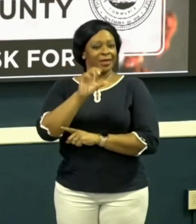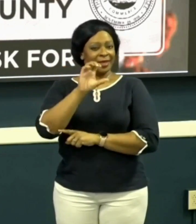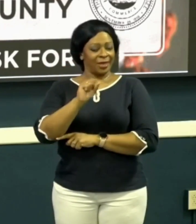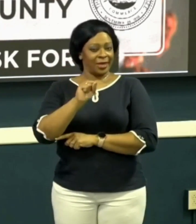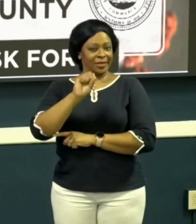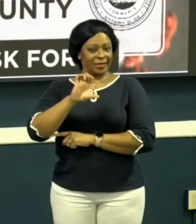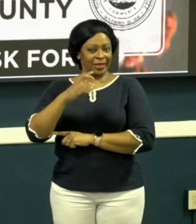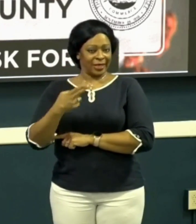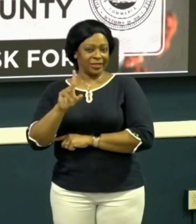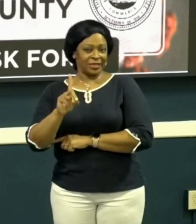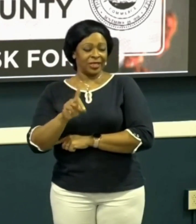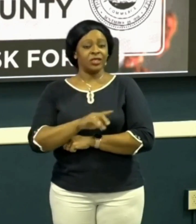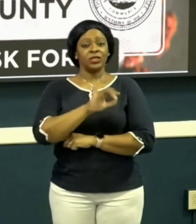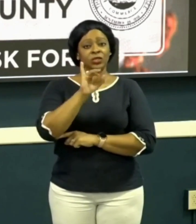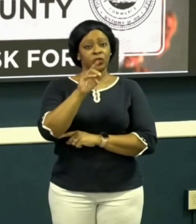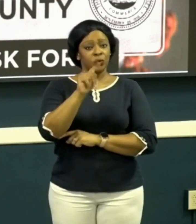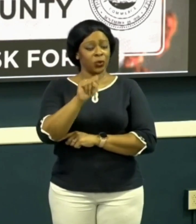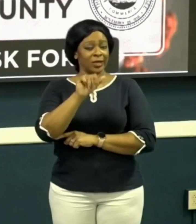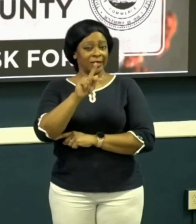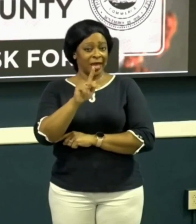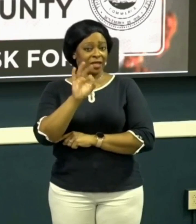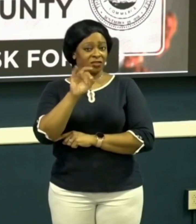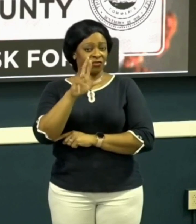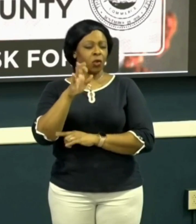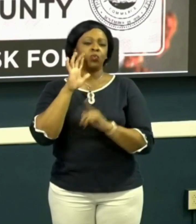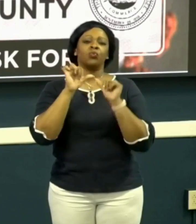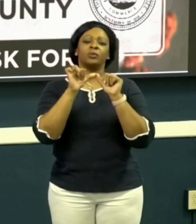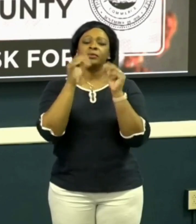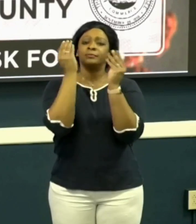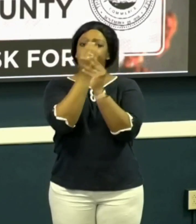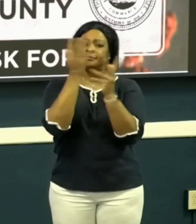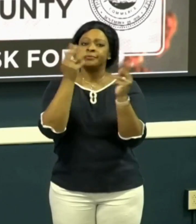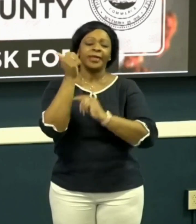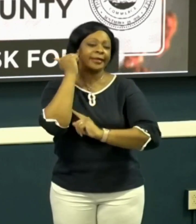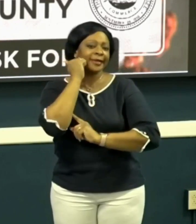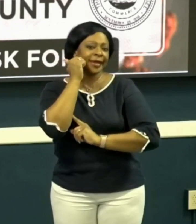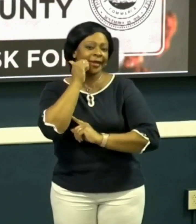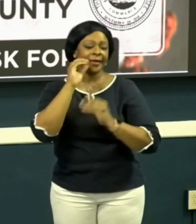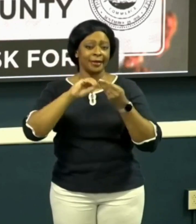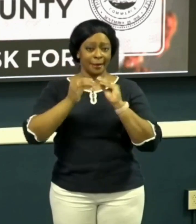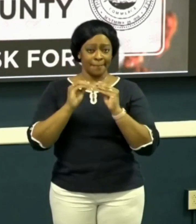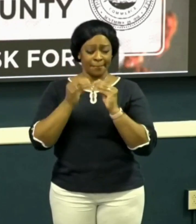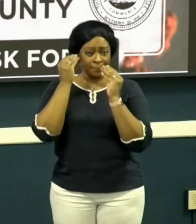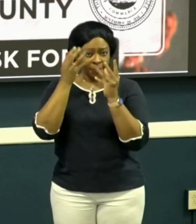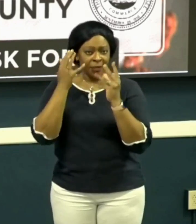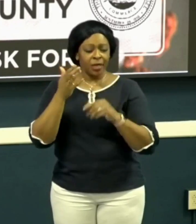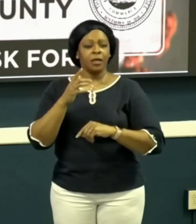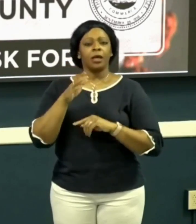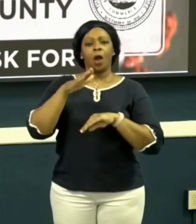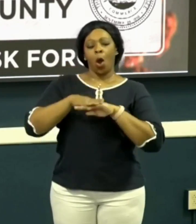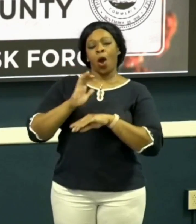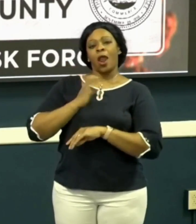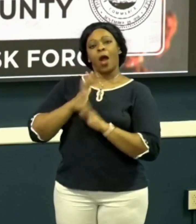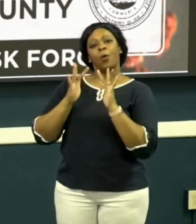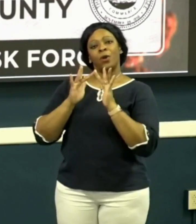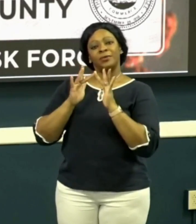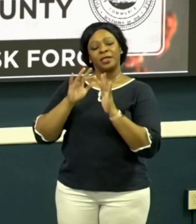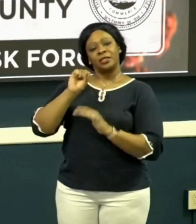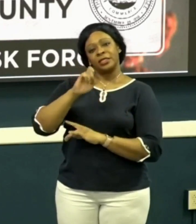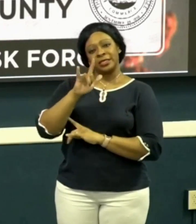SCHD and the Joint Task Force will continue to provide daily data updates on the data page on